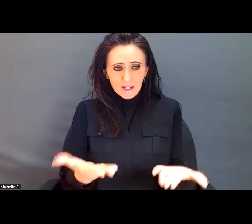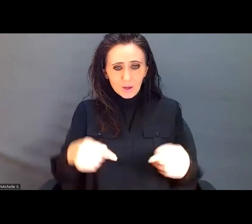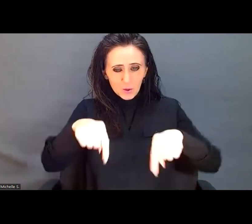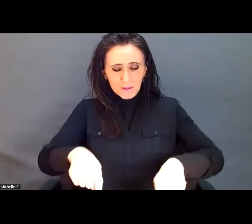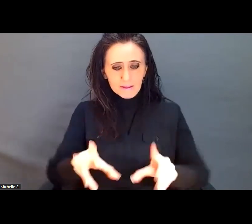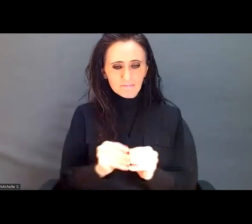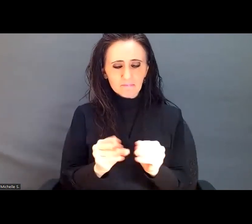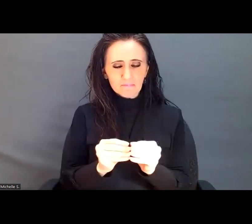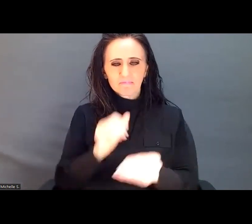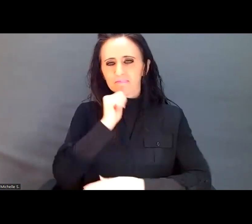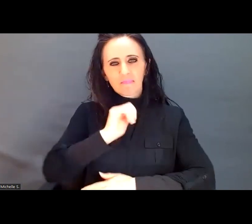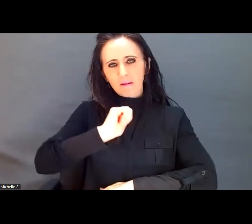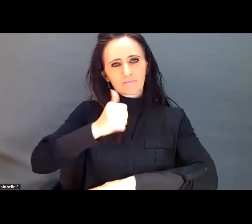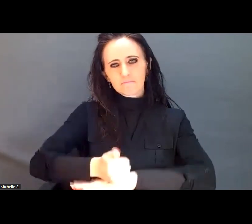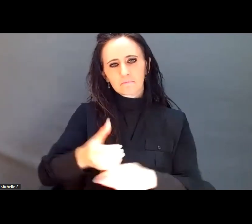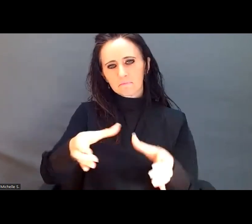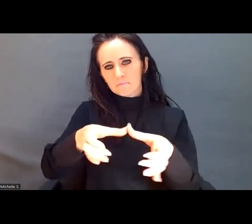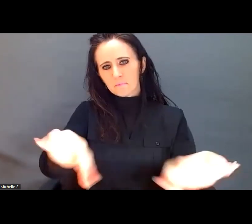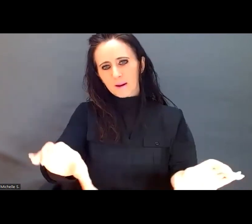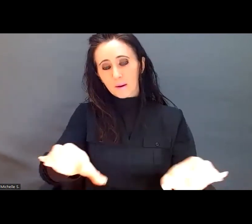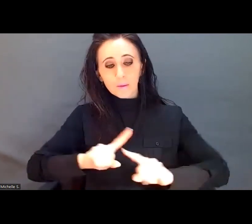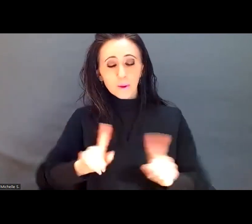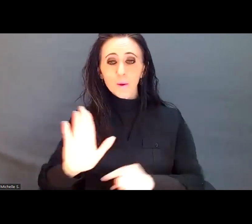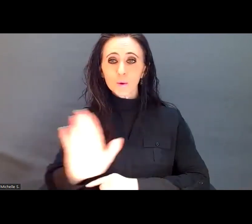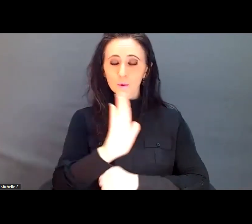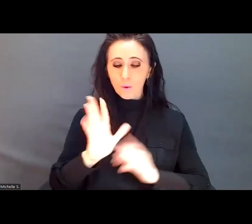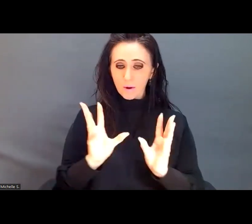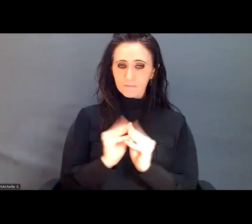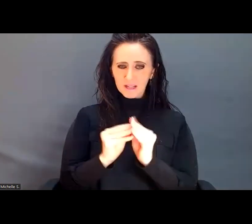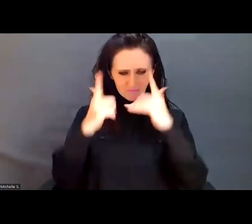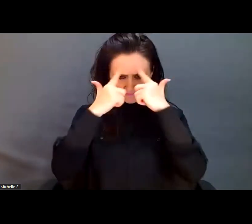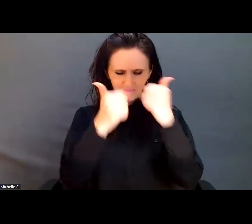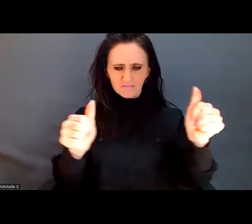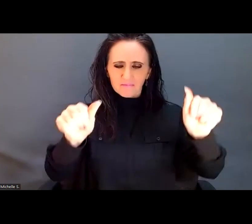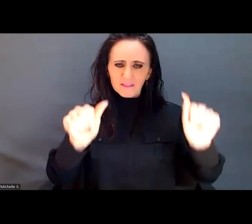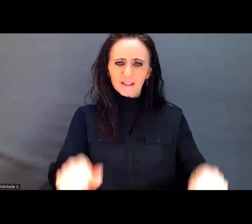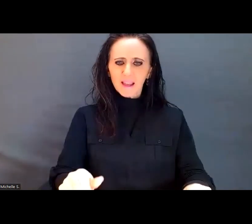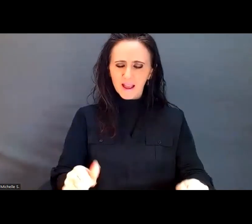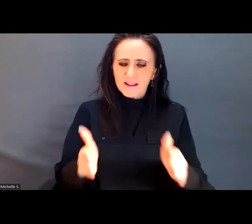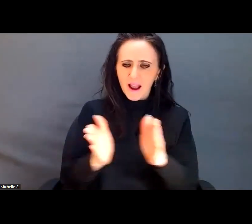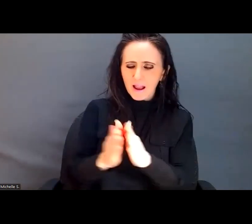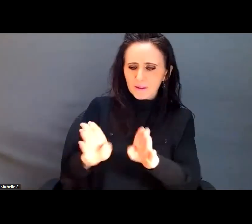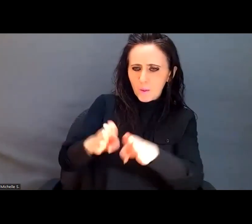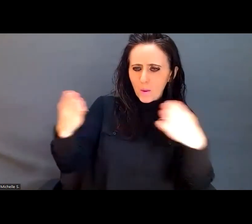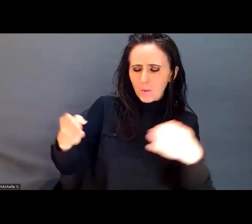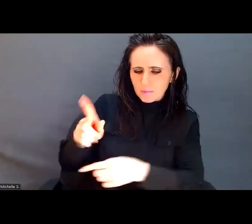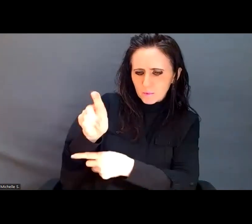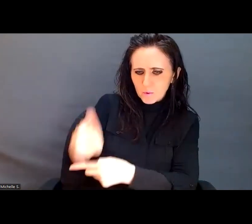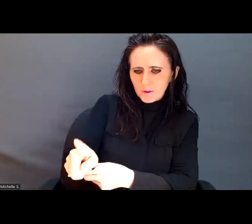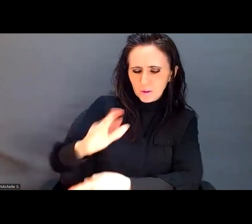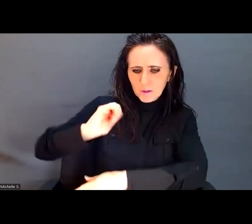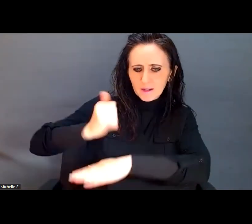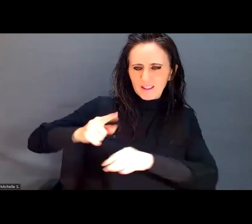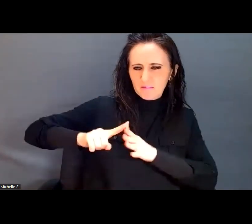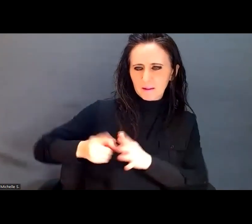your meetings, absolutely. Ask an open-ended question to set up the team at the beginning of the meeting. Welcome, everybody. Here's